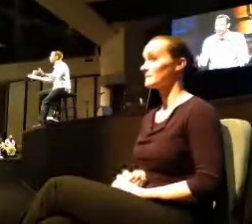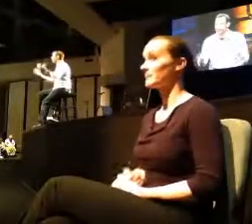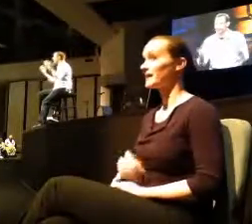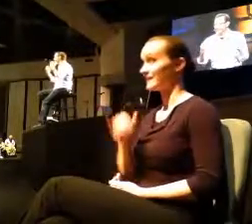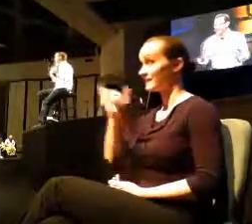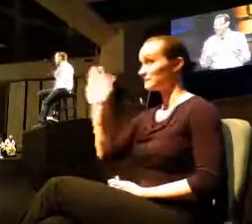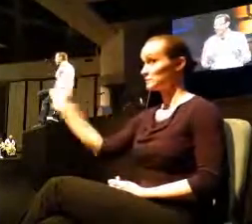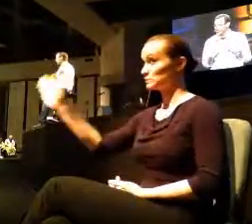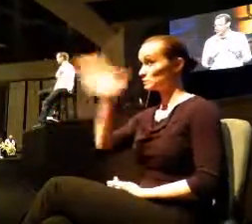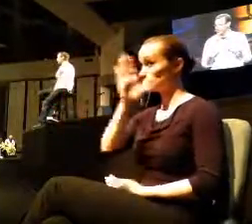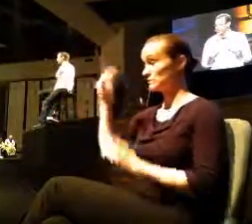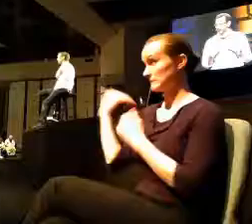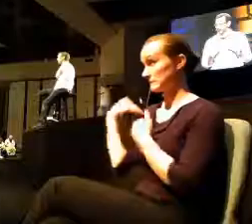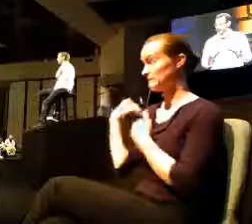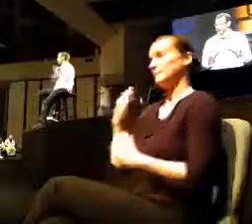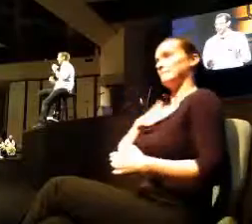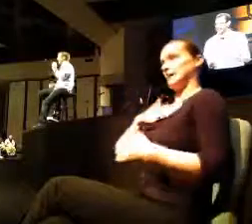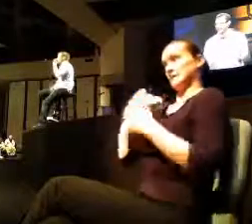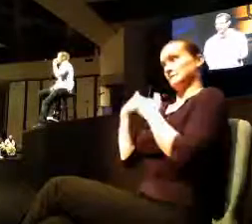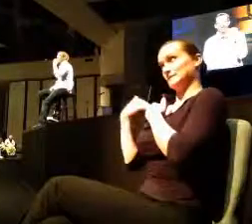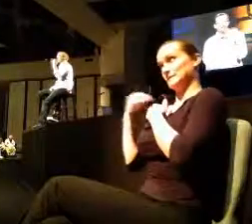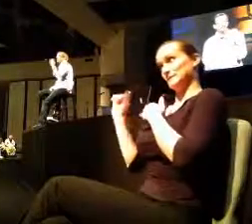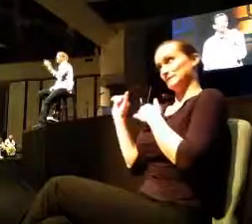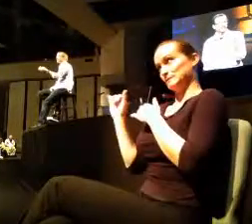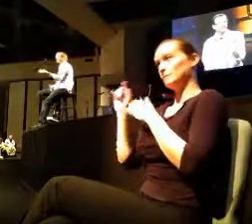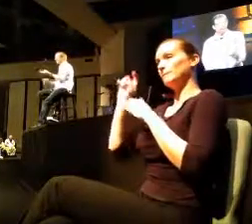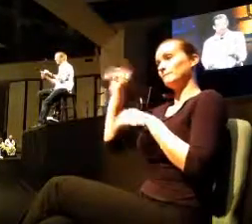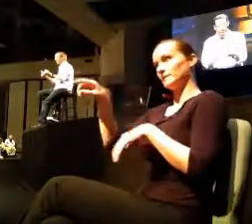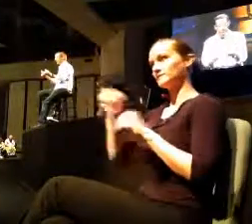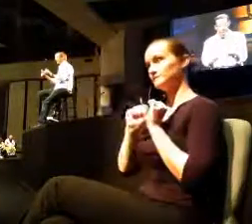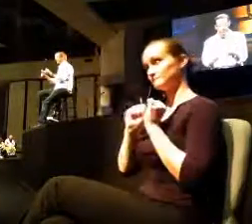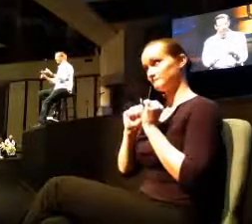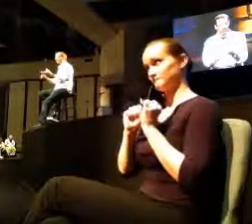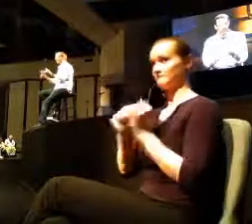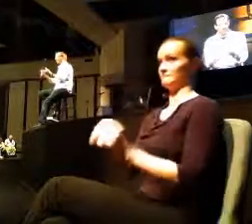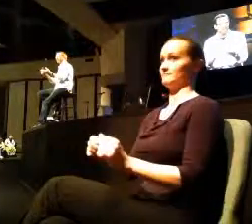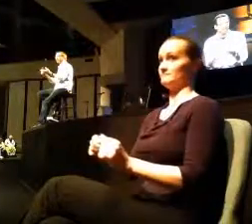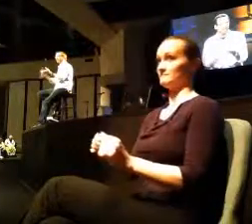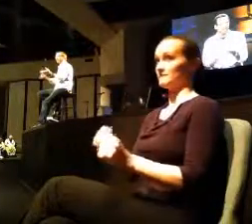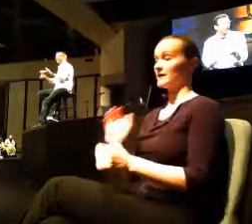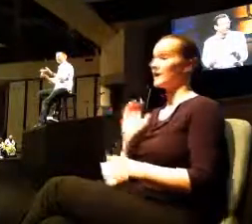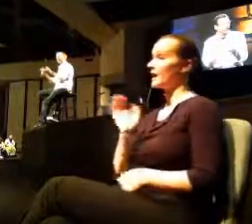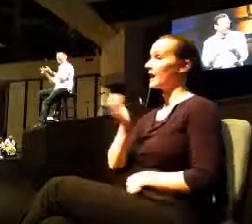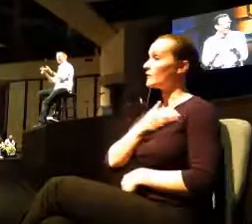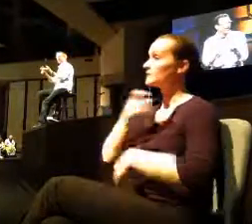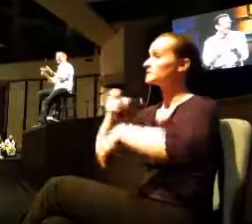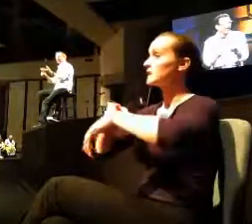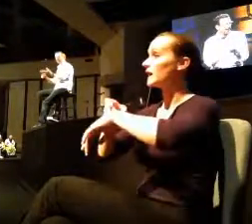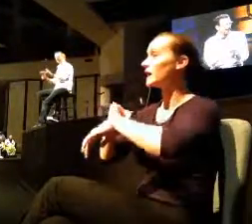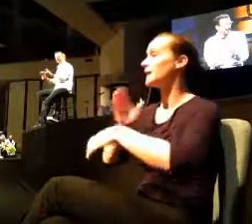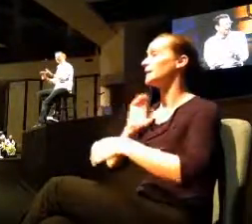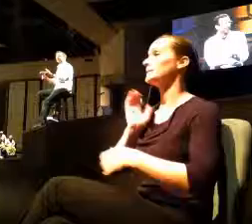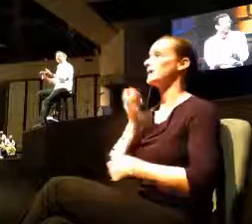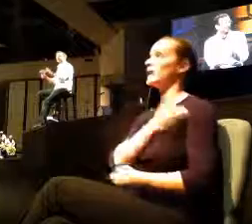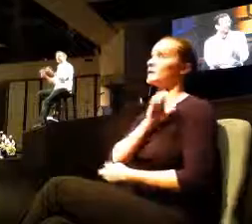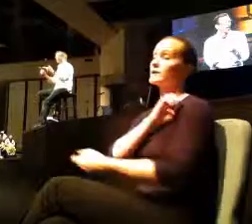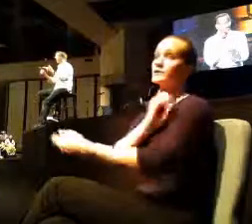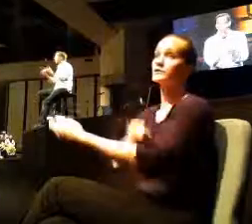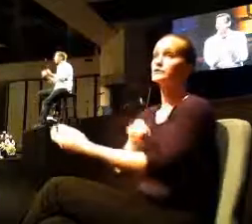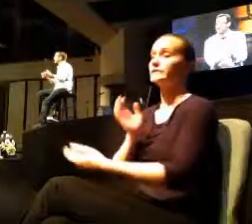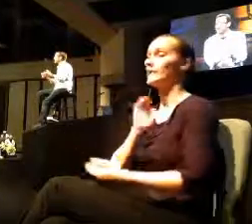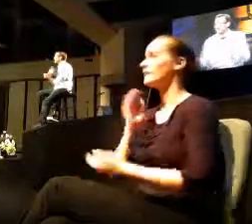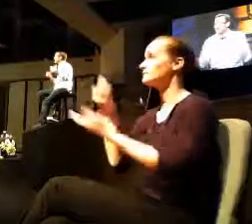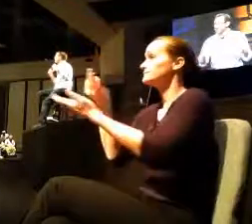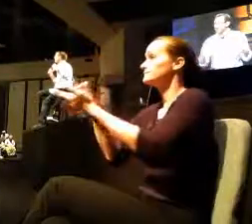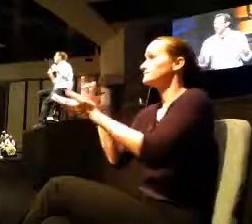your shoulders and my shoulders to sustain it. We have to sustain it with our time and our energy and our finances. We